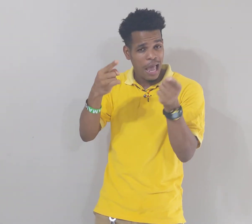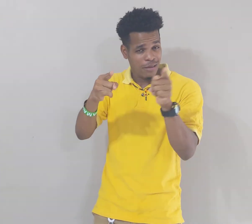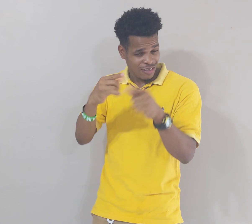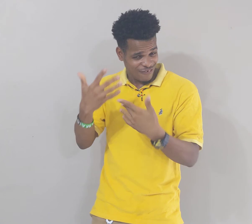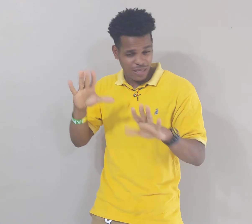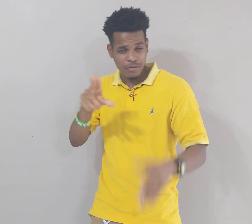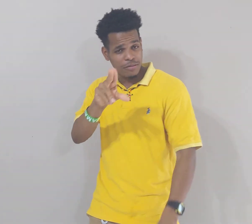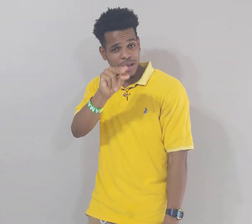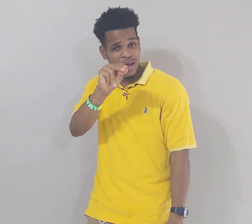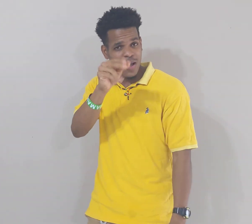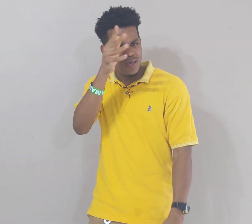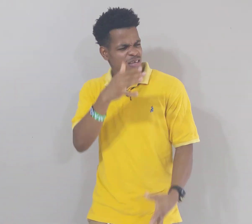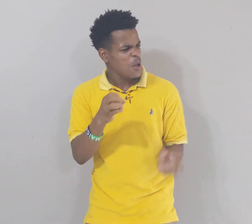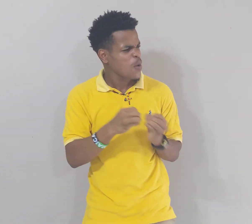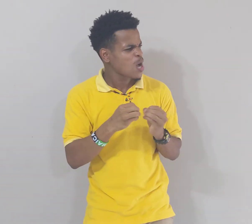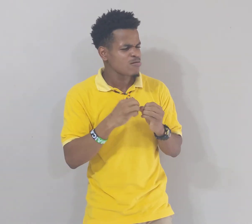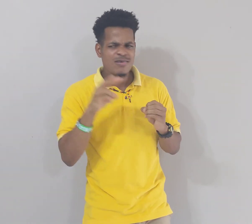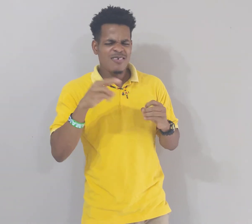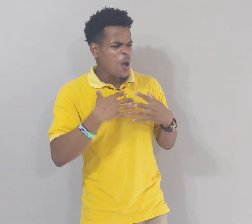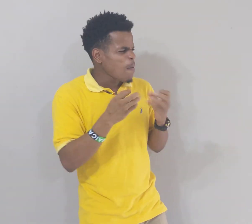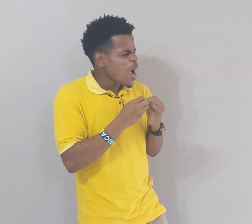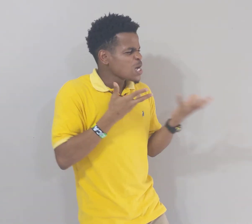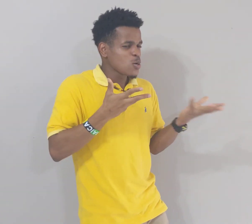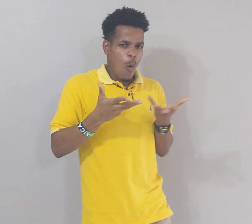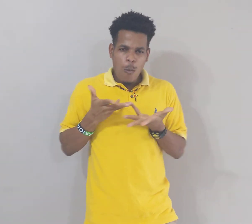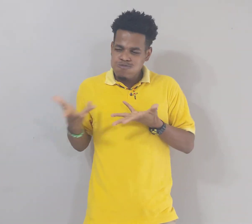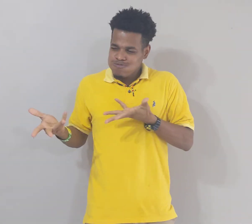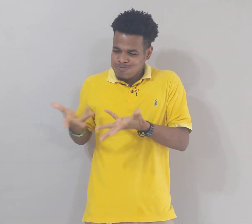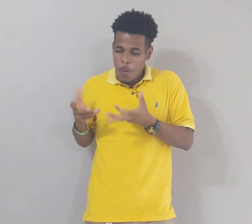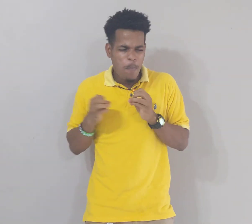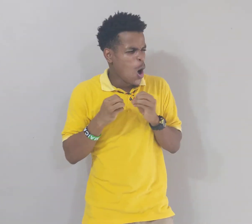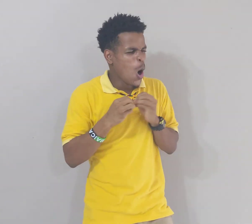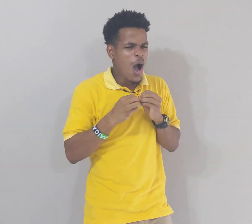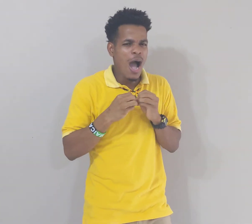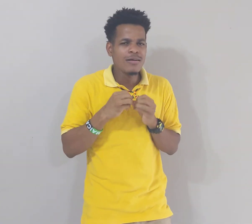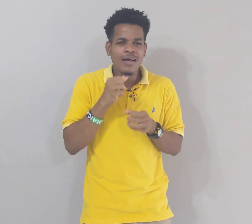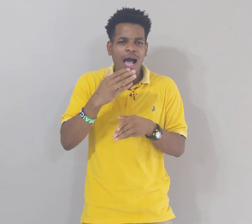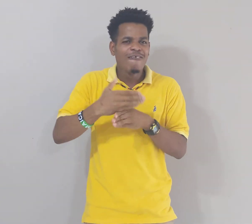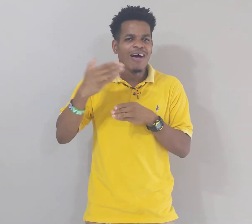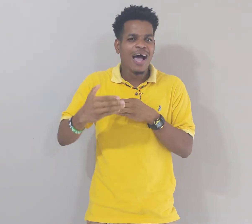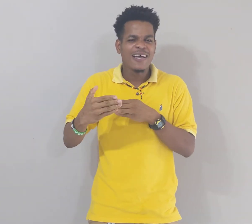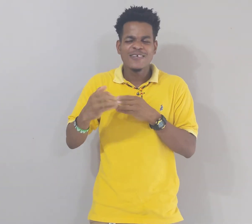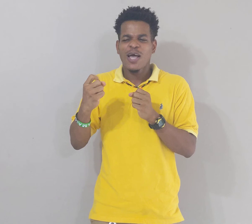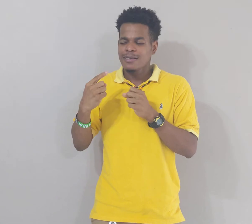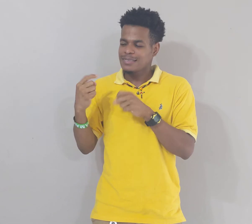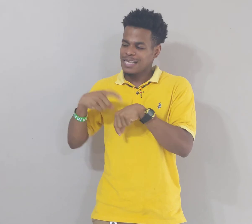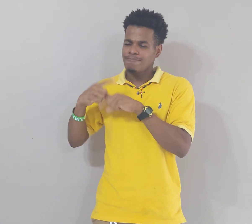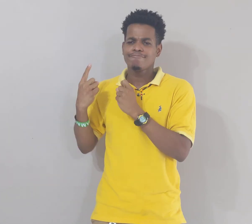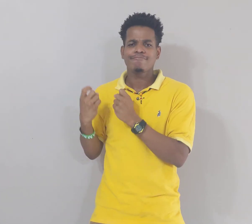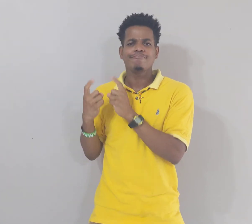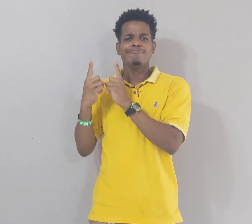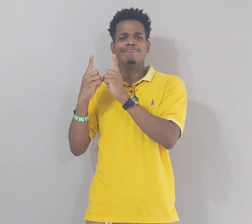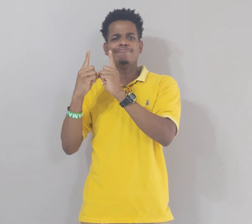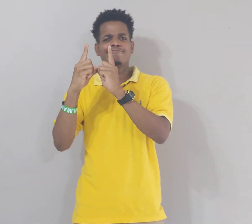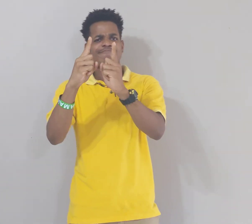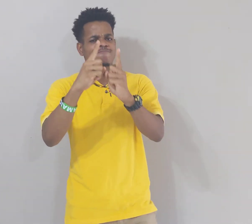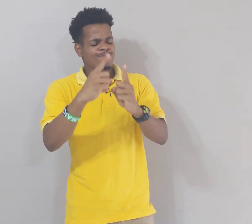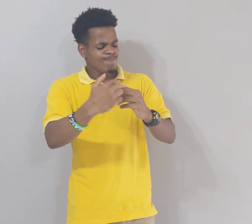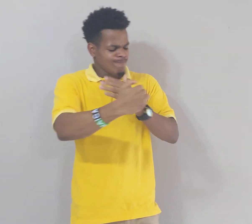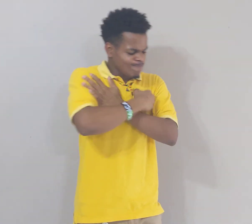And as the plane landed, he kept talking with me. He wanted to talk more and more.